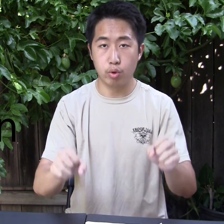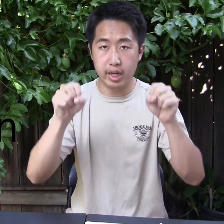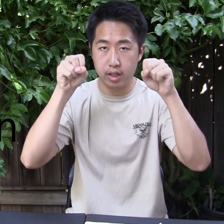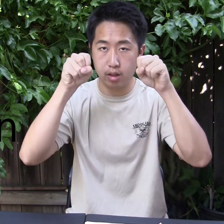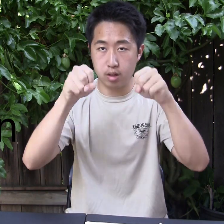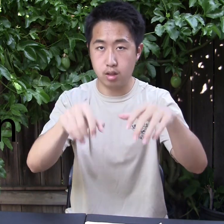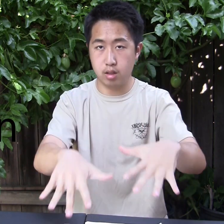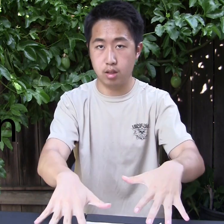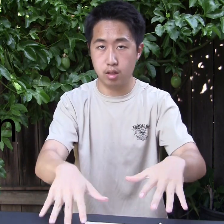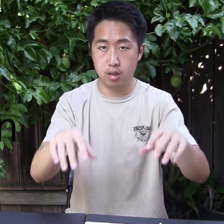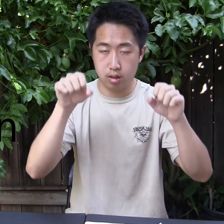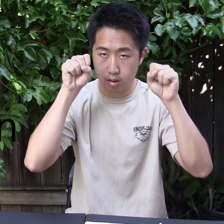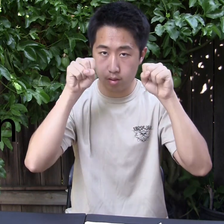Rain.